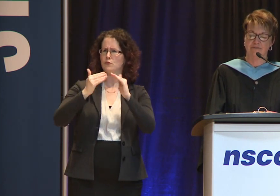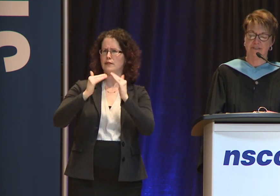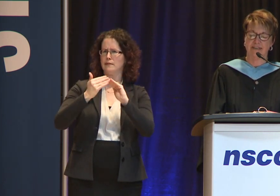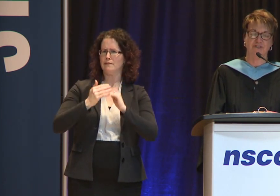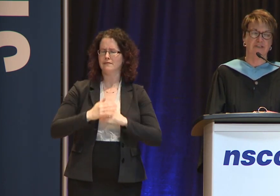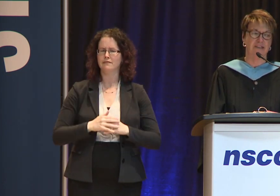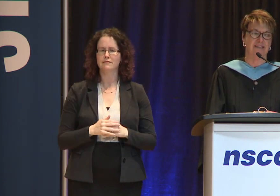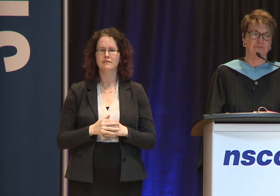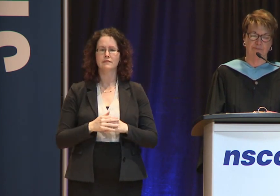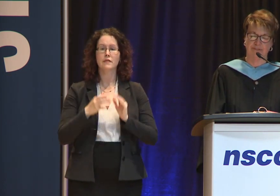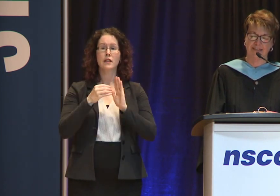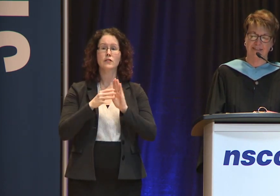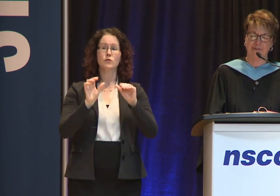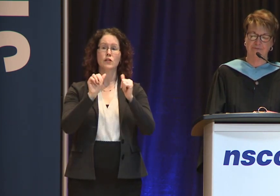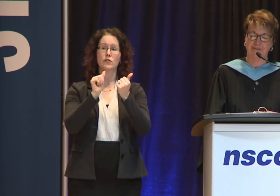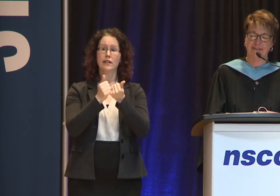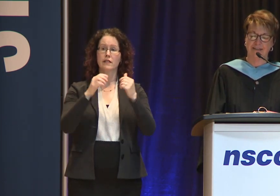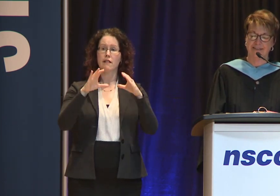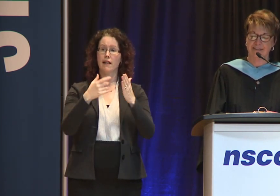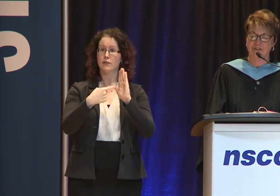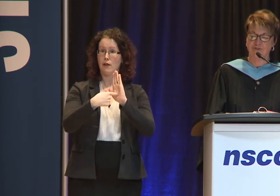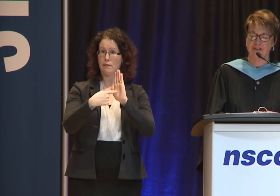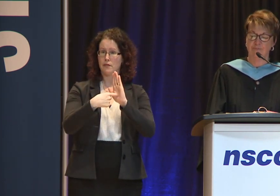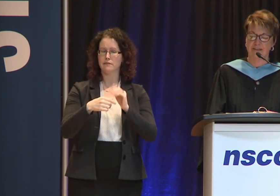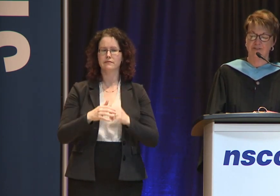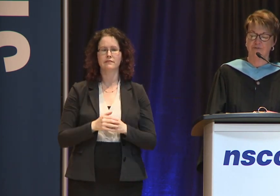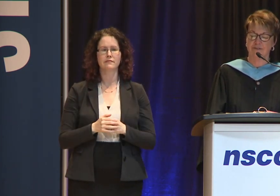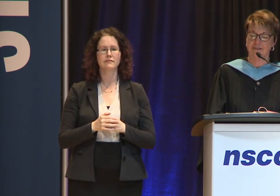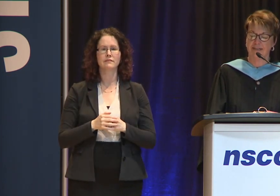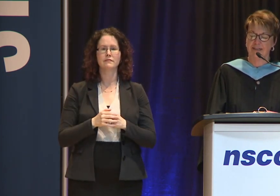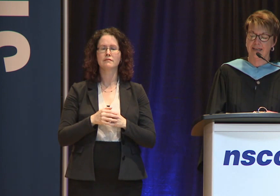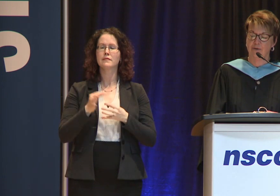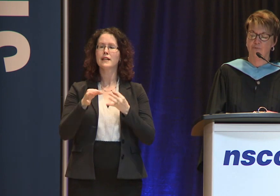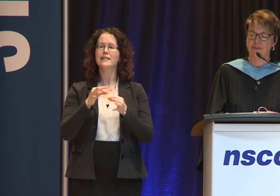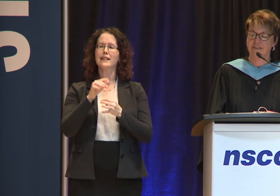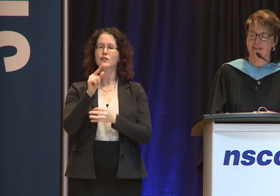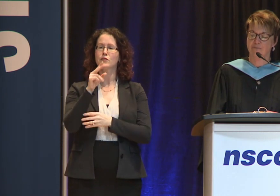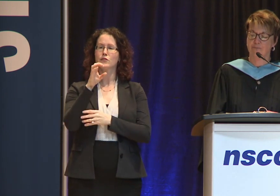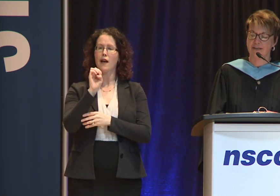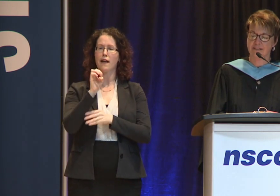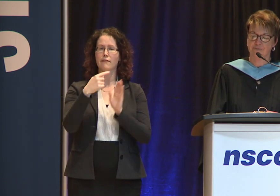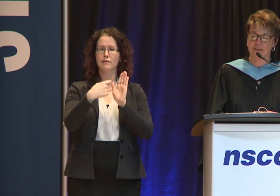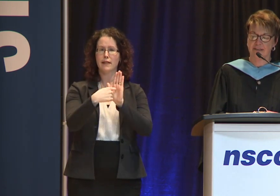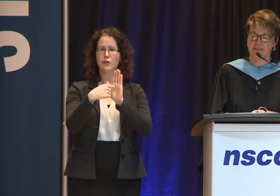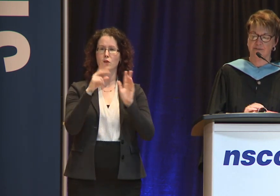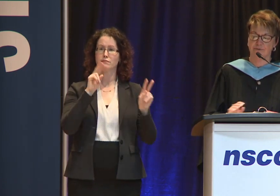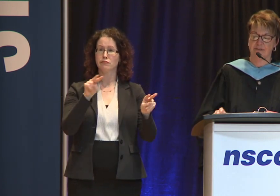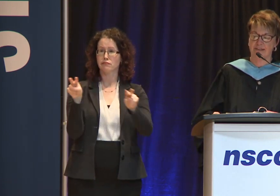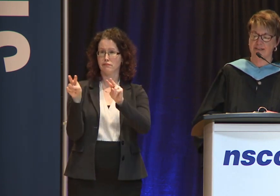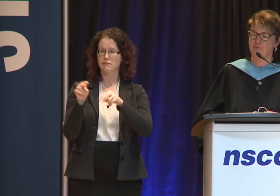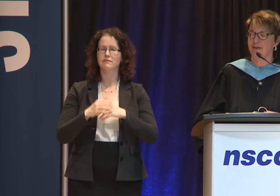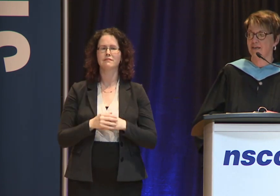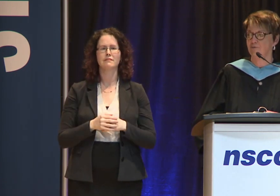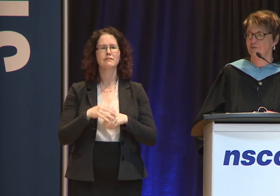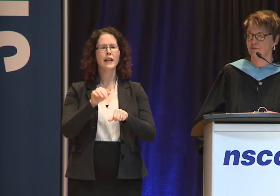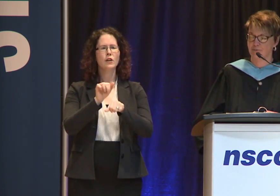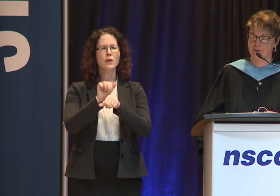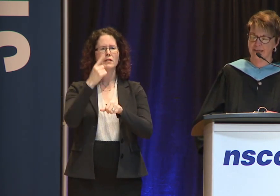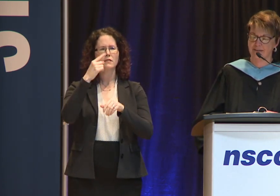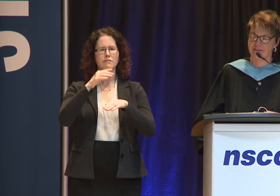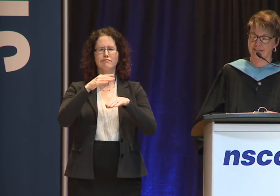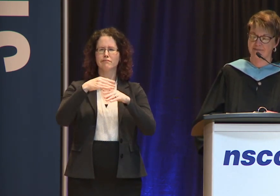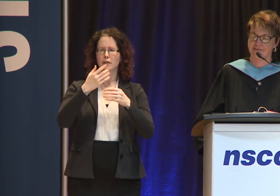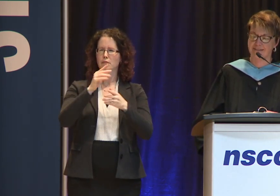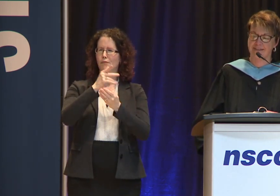Student Association class representative, a test drive mentor, and worked on Bikes for Kids with the United Way for